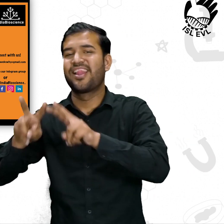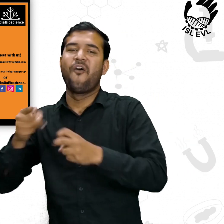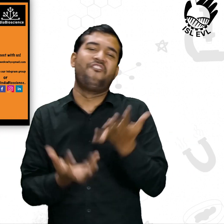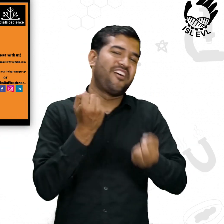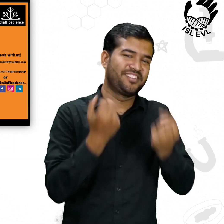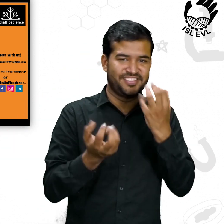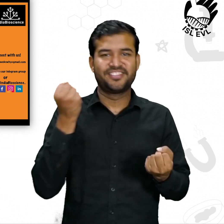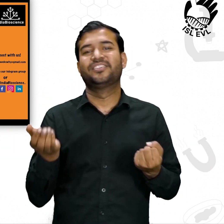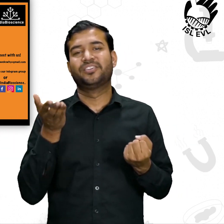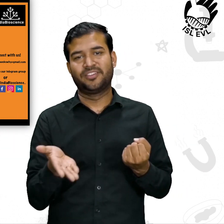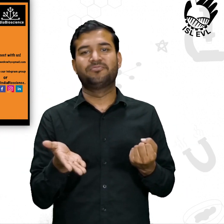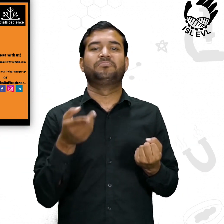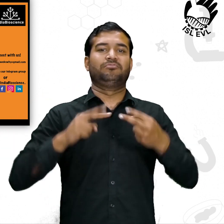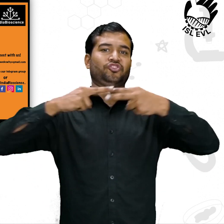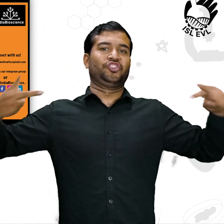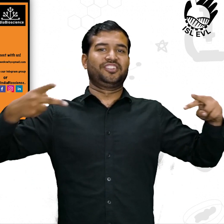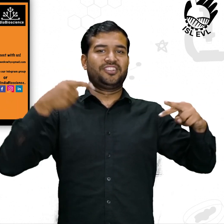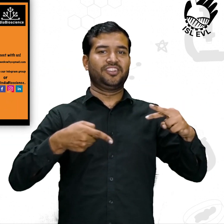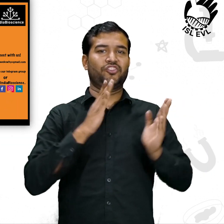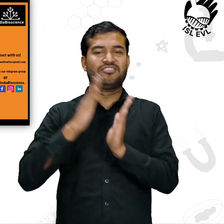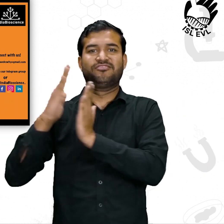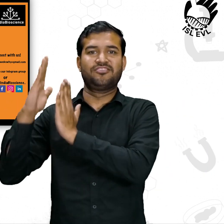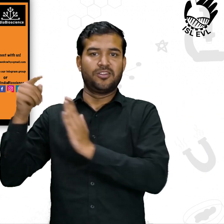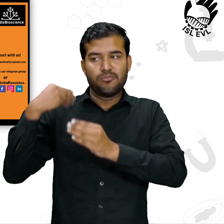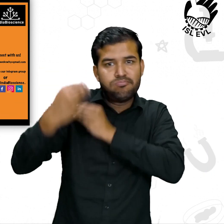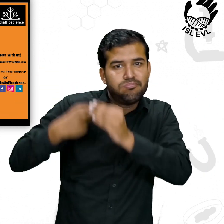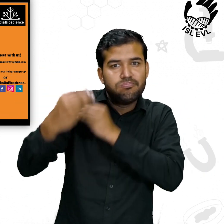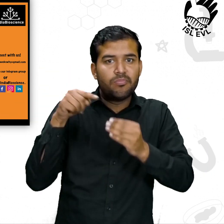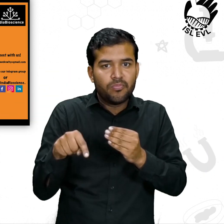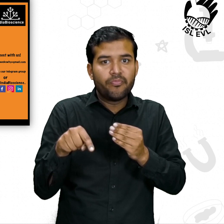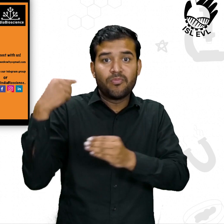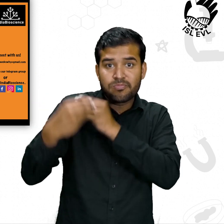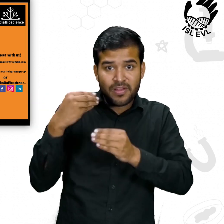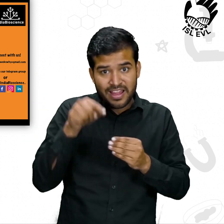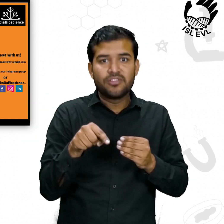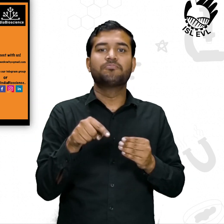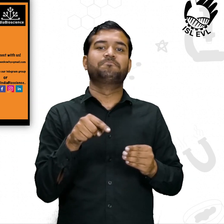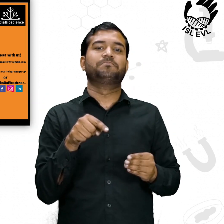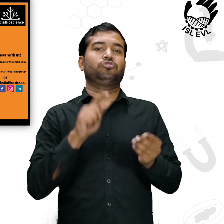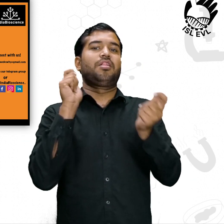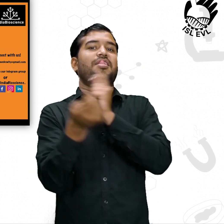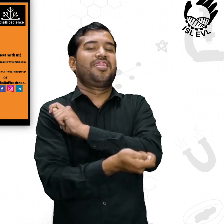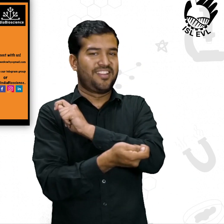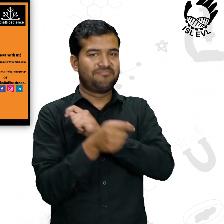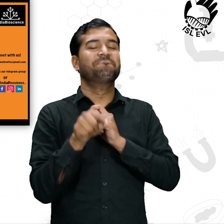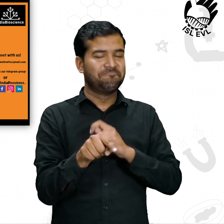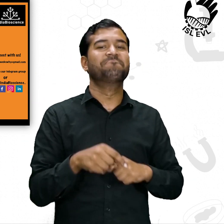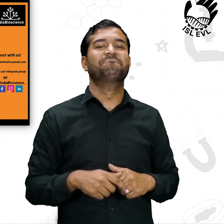development process, and then how development process actually developed, that came from evolution. That from molecular